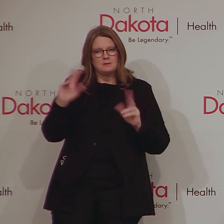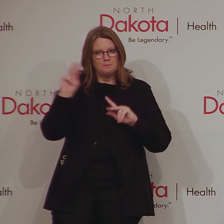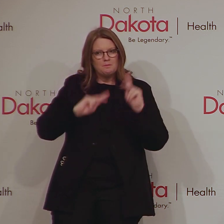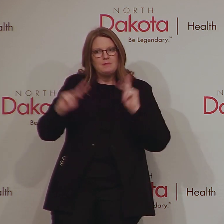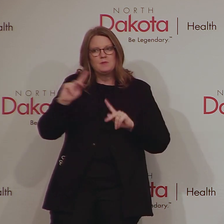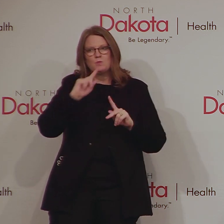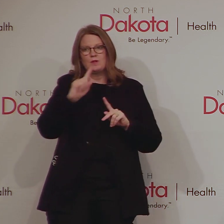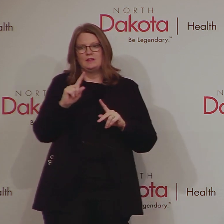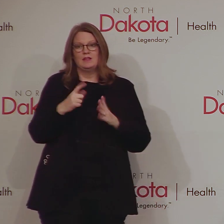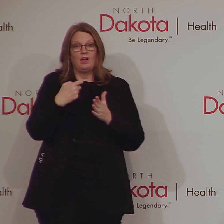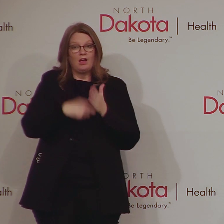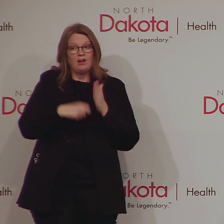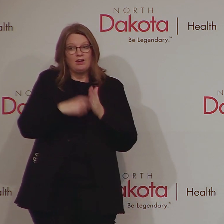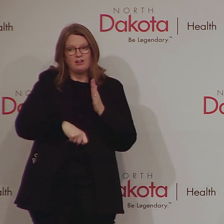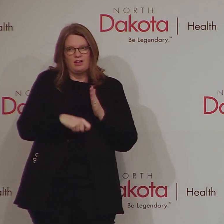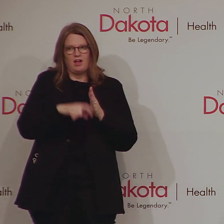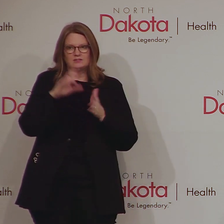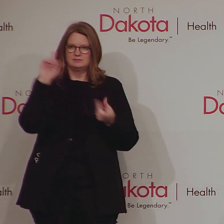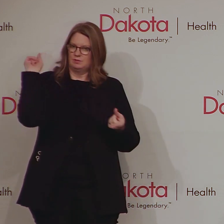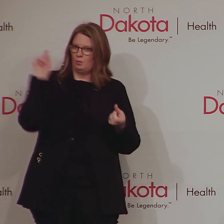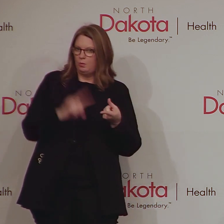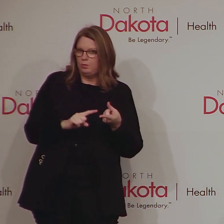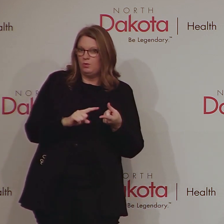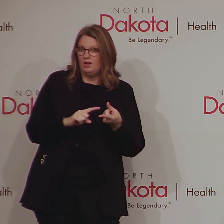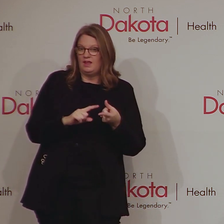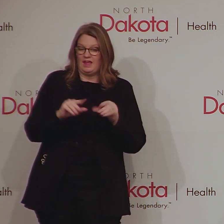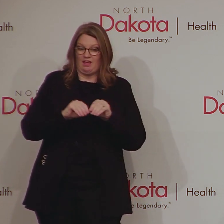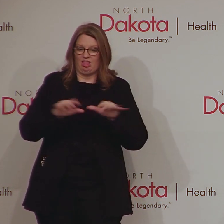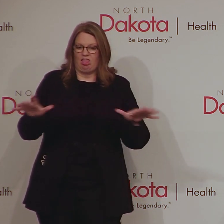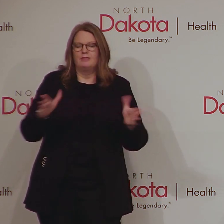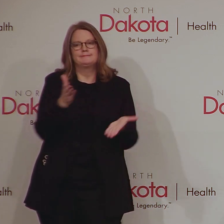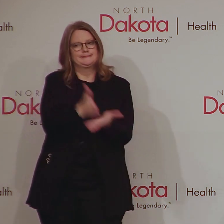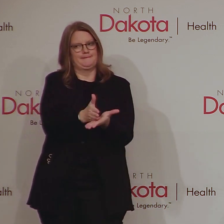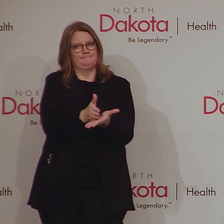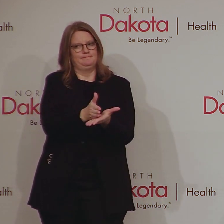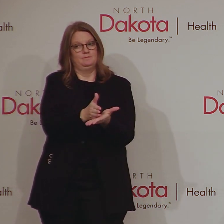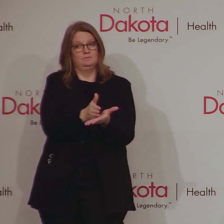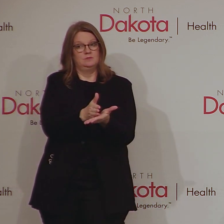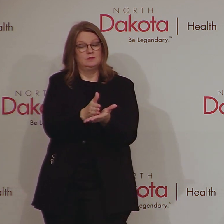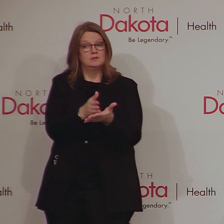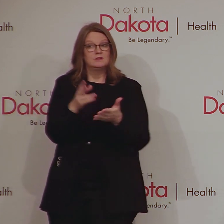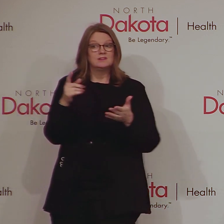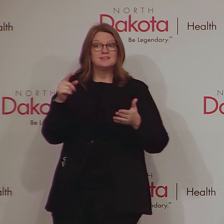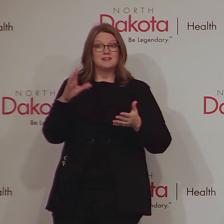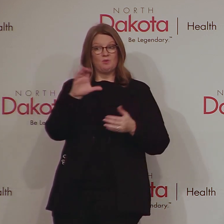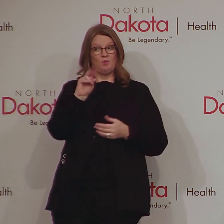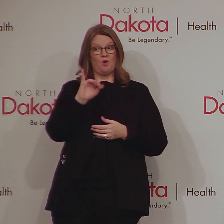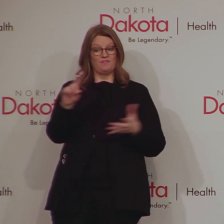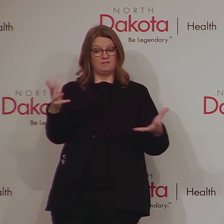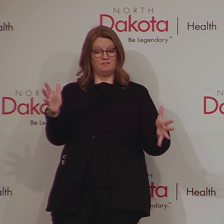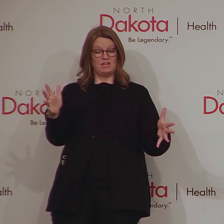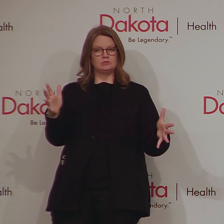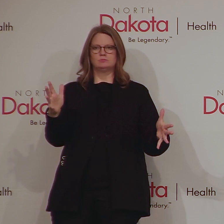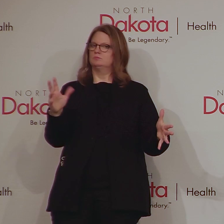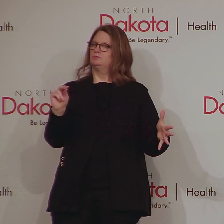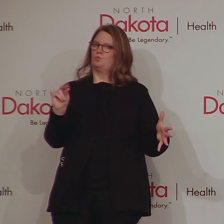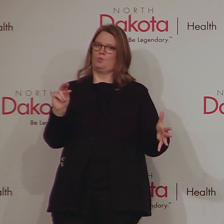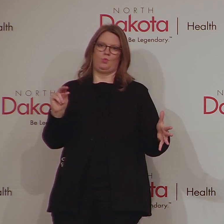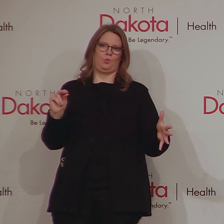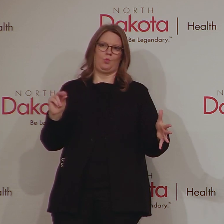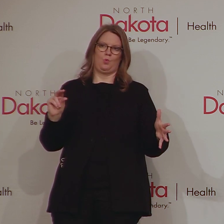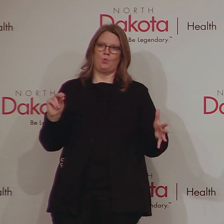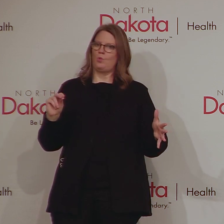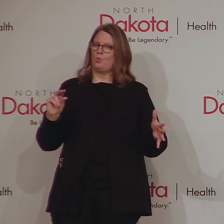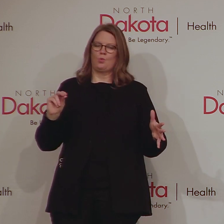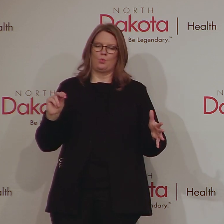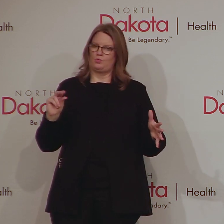keep our costs down and break the chain of transmission. So our fight is far from over, but we certainly can see the light at the end of the tunnel from here. And now